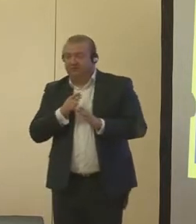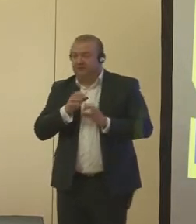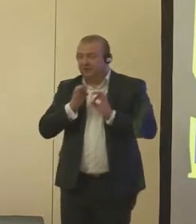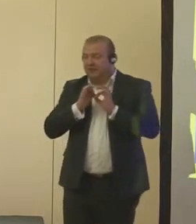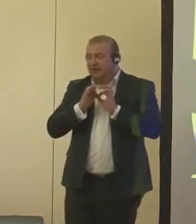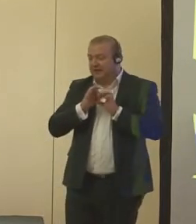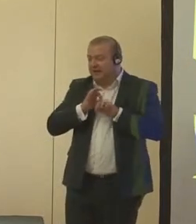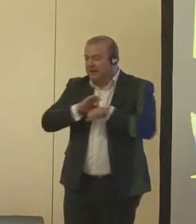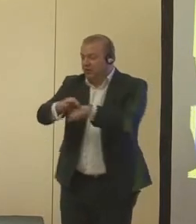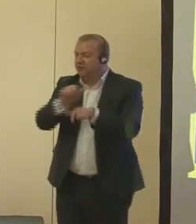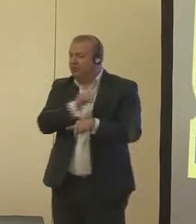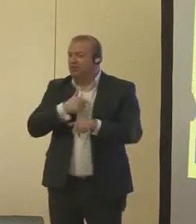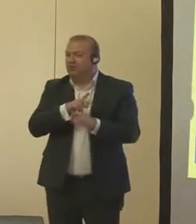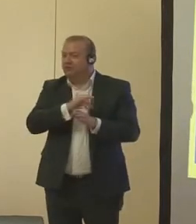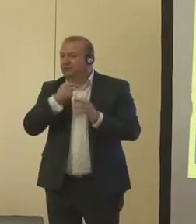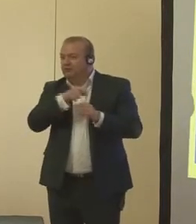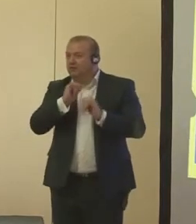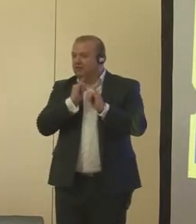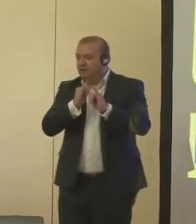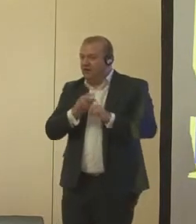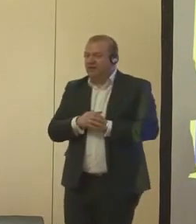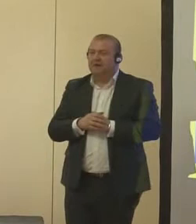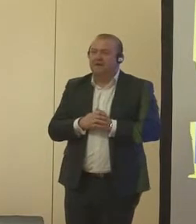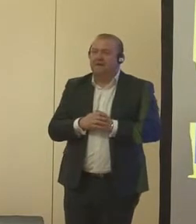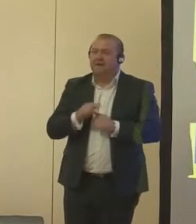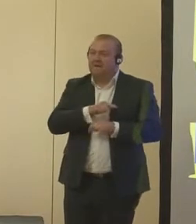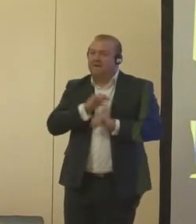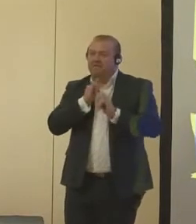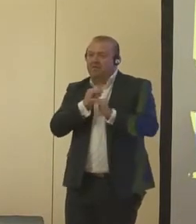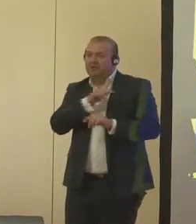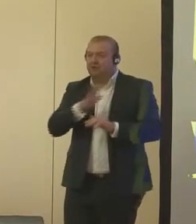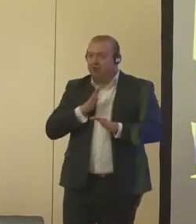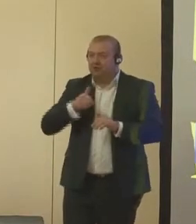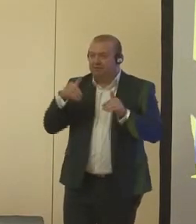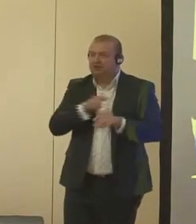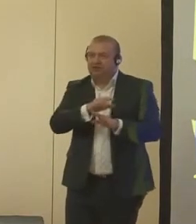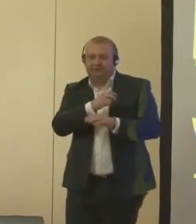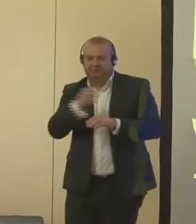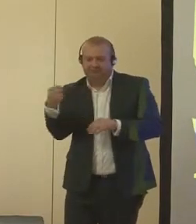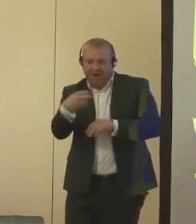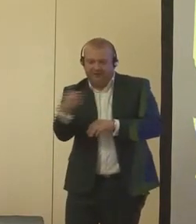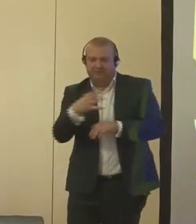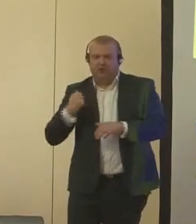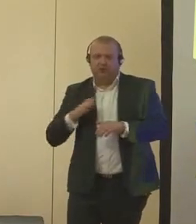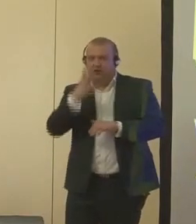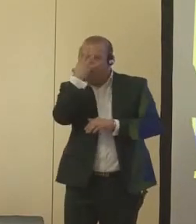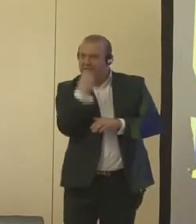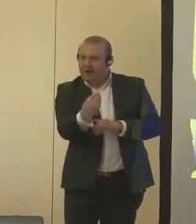of information. So information can be text, video, image, or